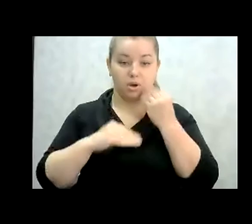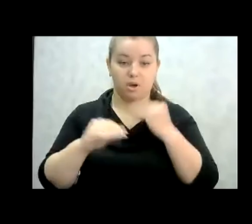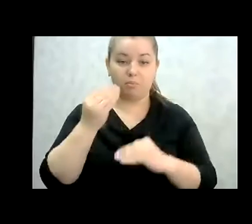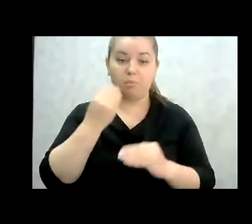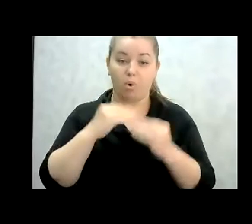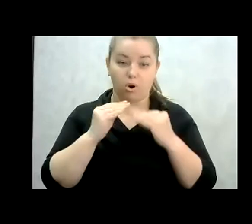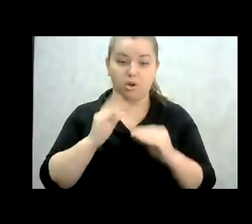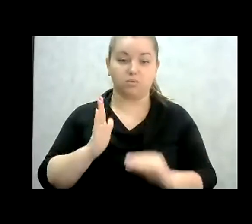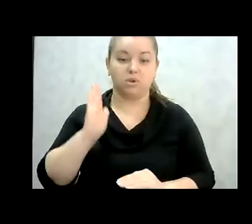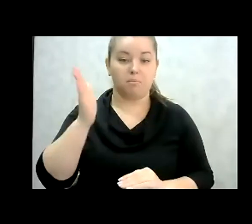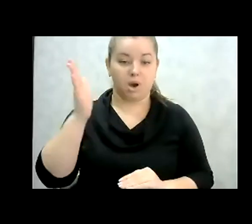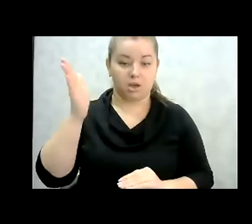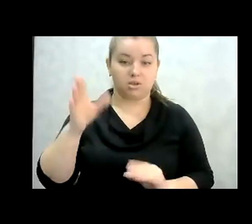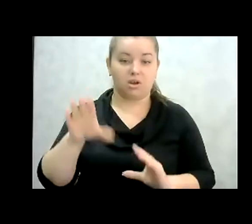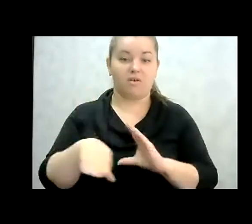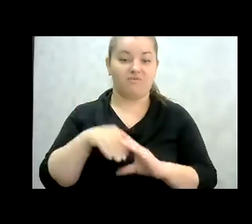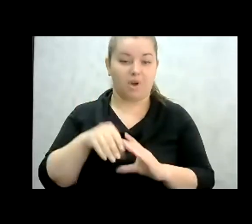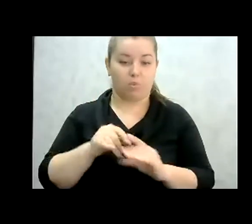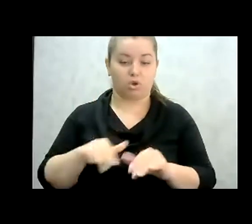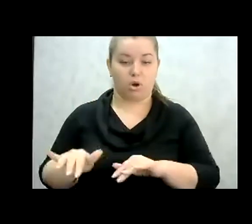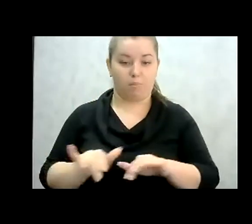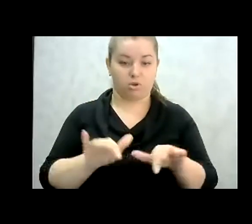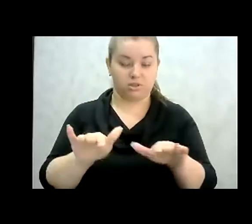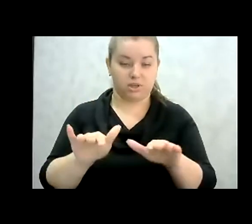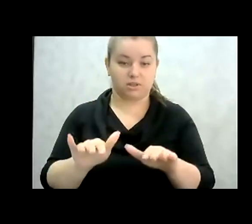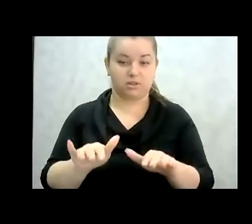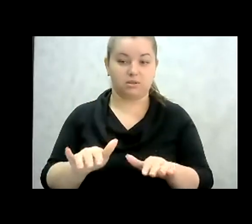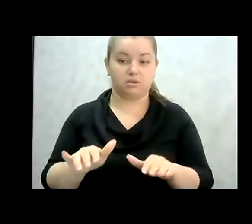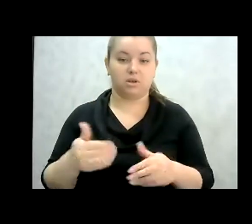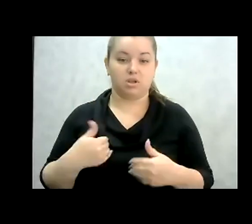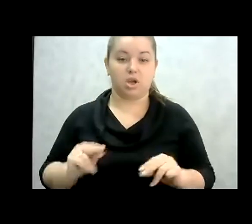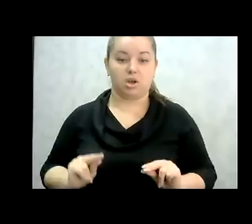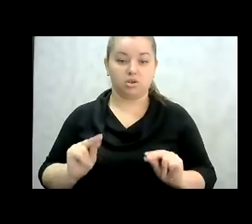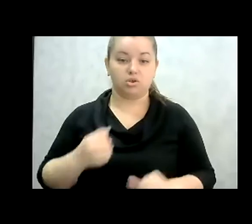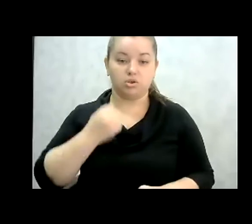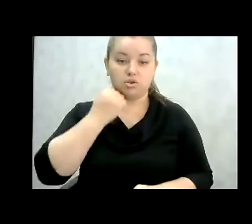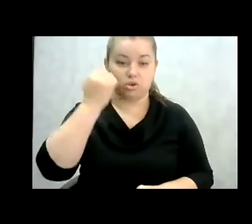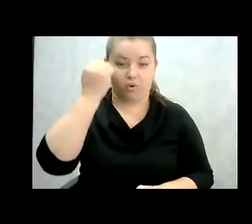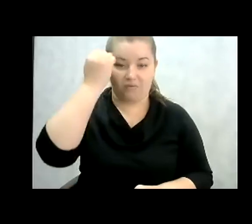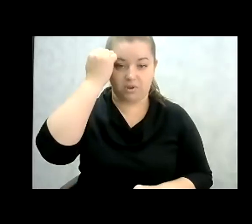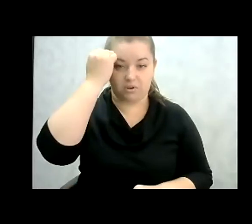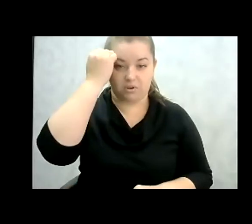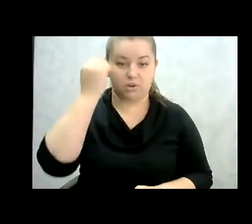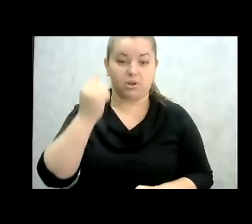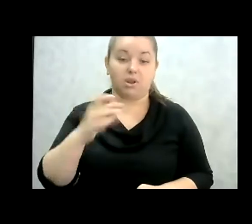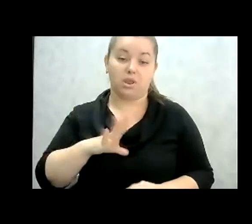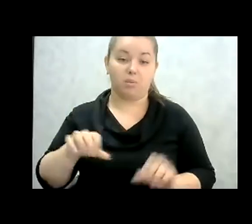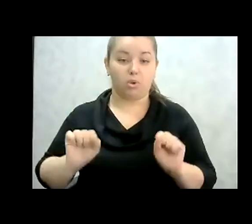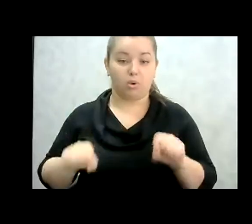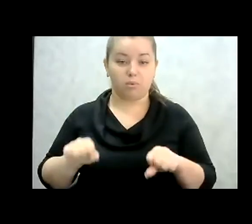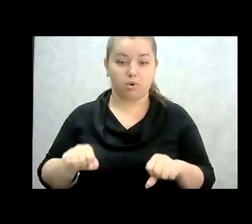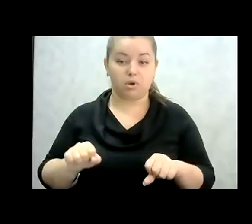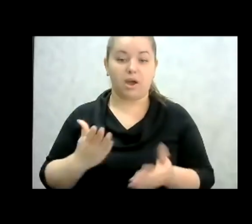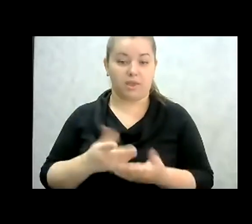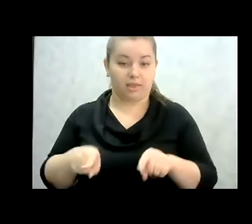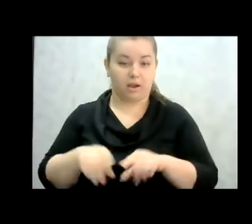and hear them at our meetings in order to make the future electoral processes more